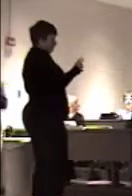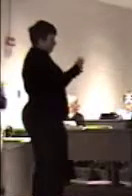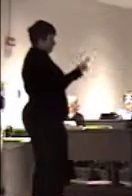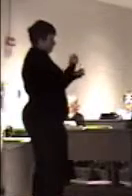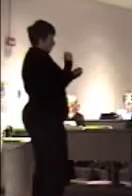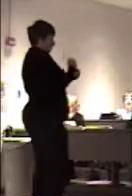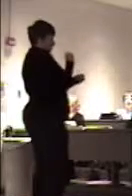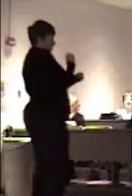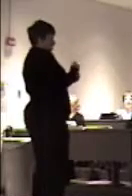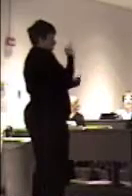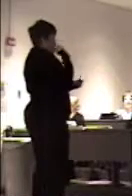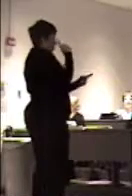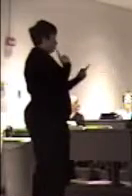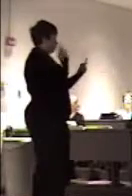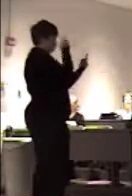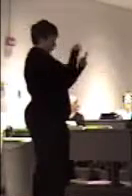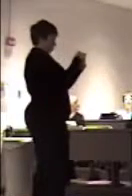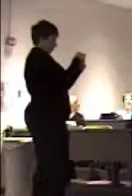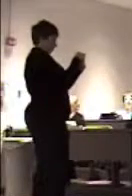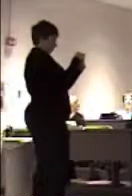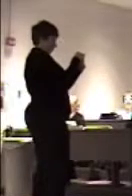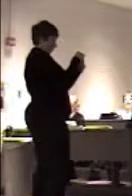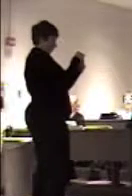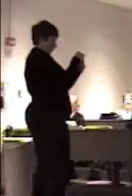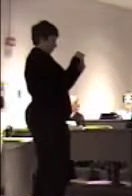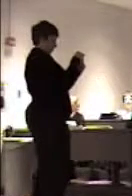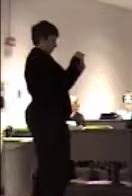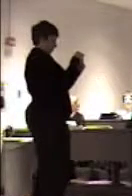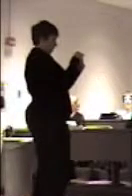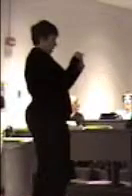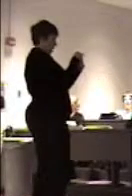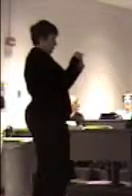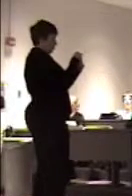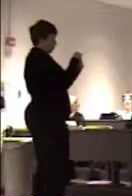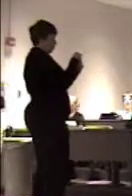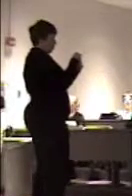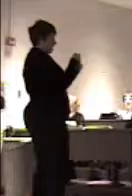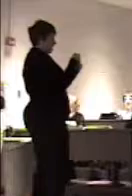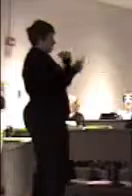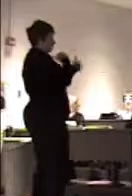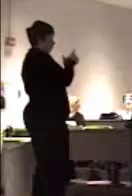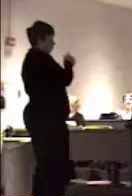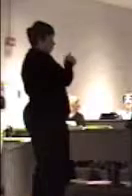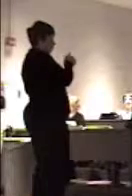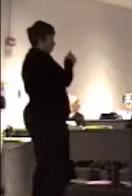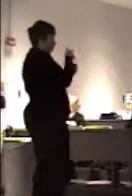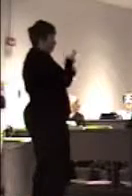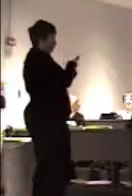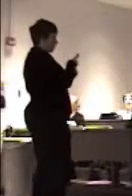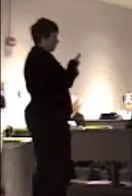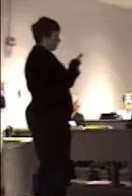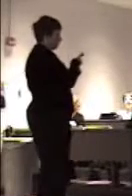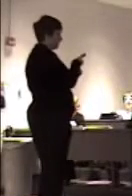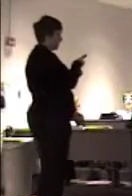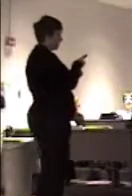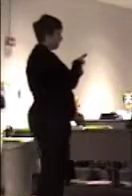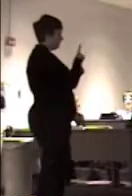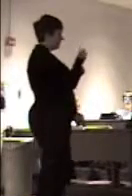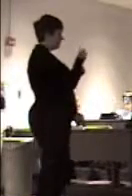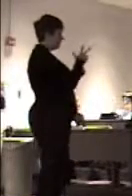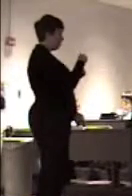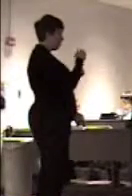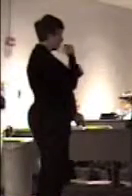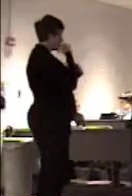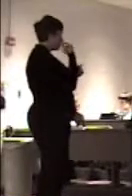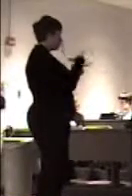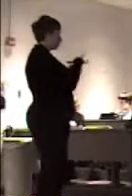It's working for what it was intended to do. It either went sport or it went zen. The idea was to aspire to something